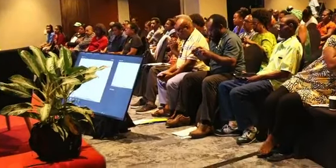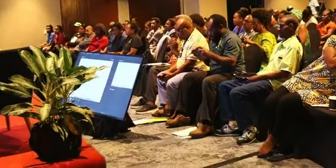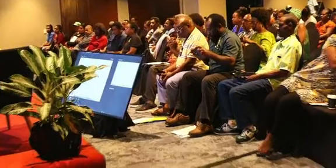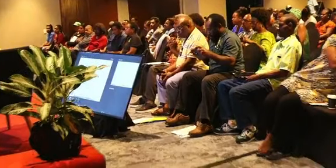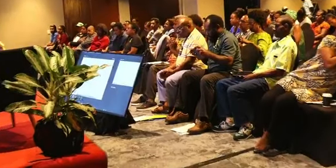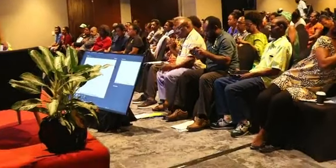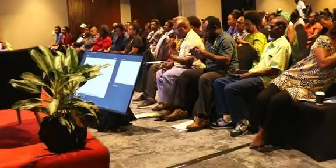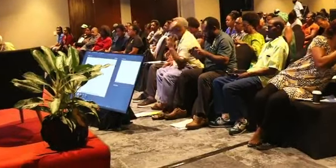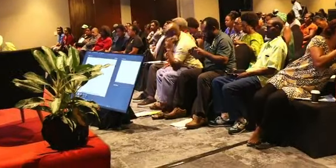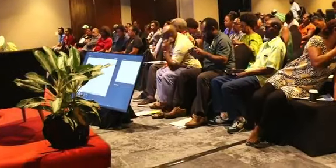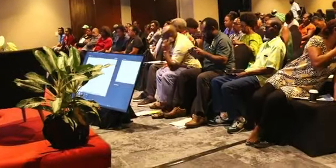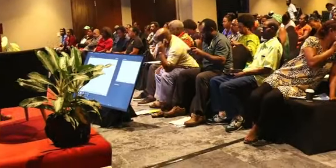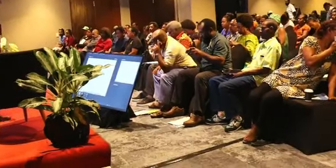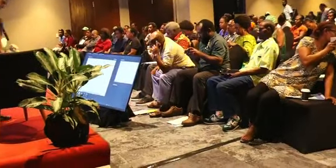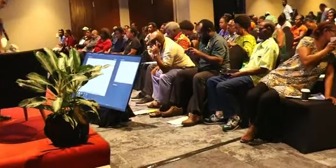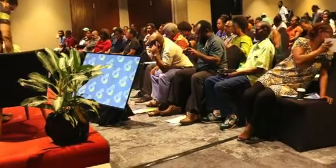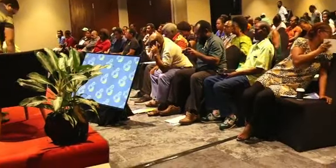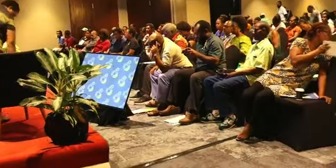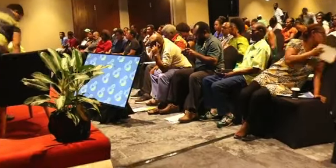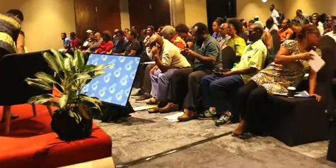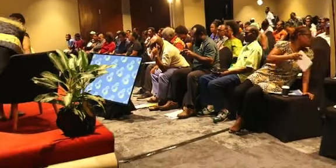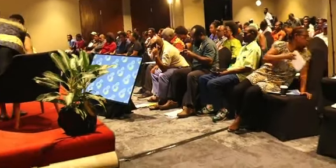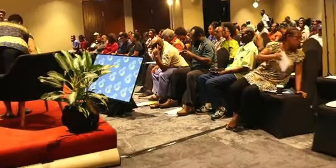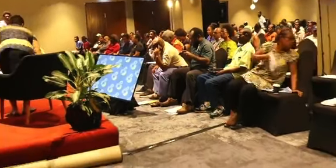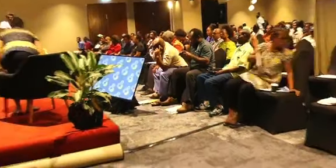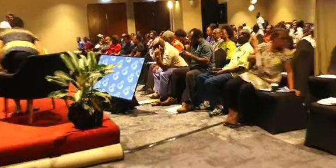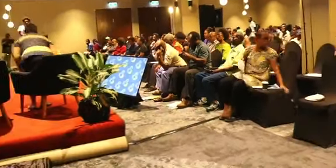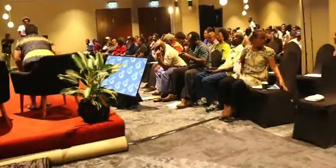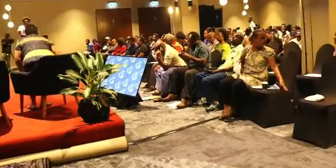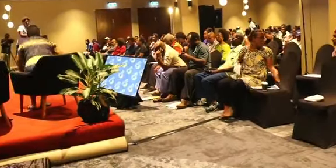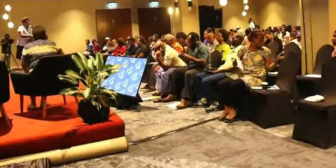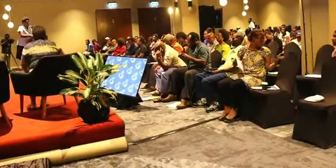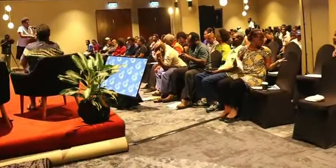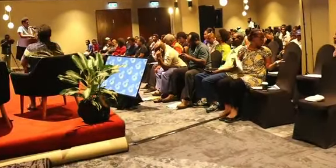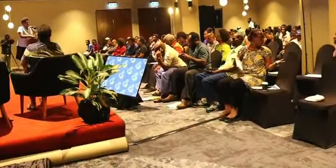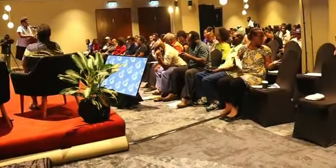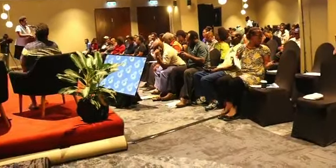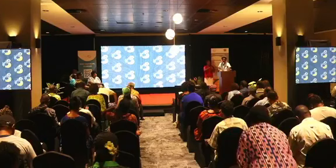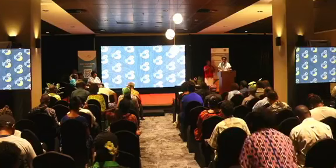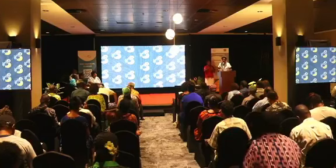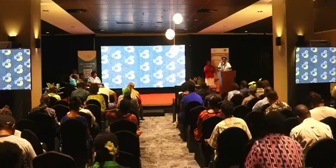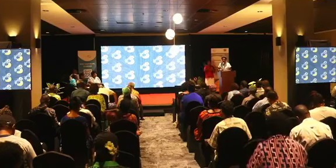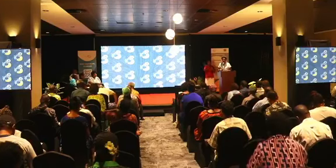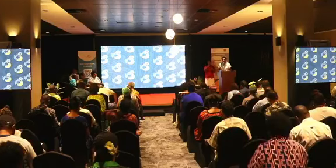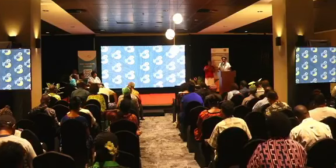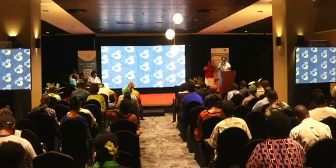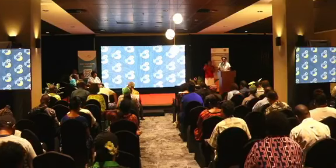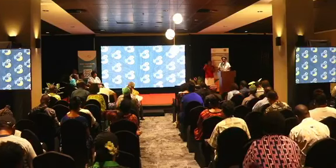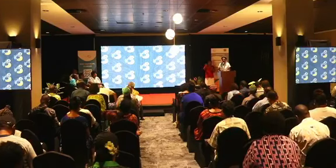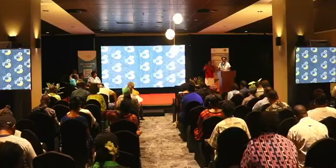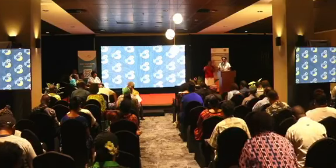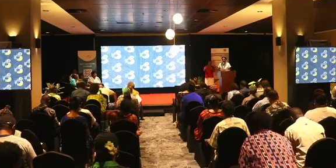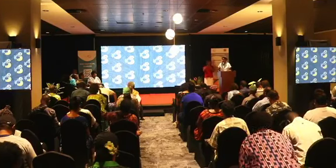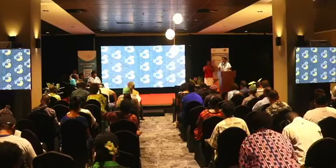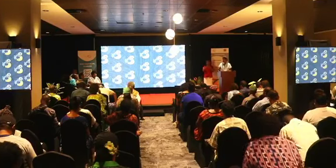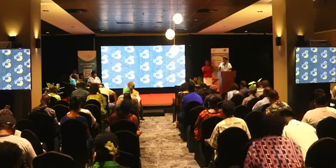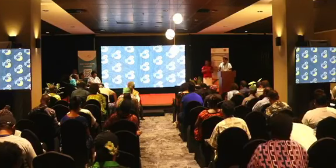Thank you, Ms. Kaya, Director Early Collections, and we also have Director